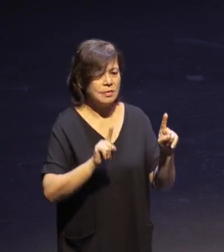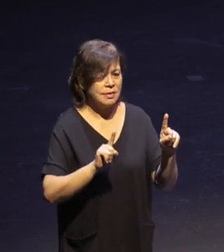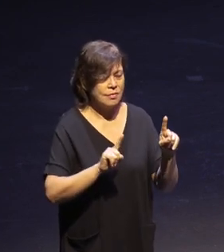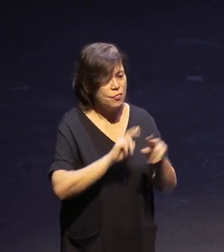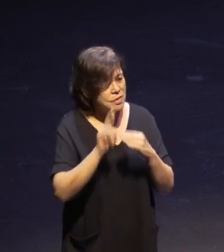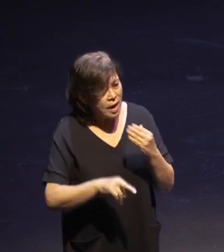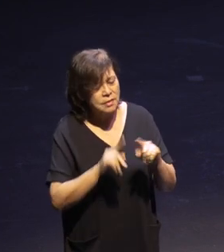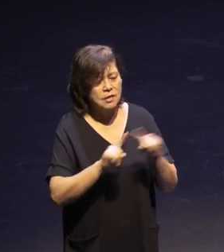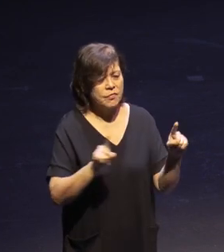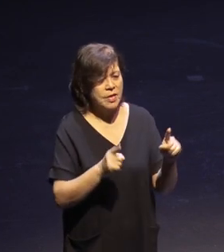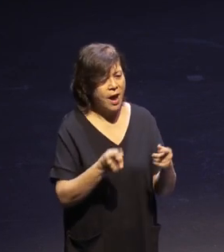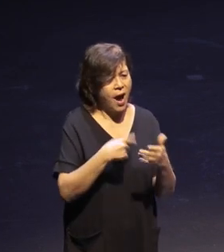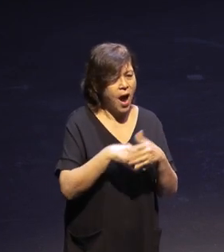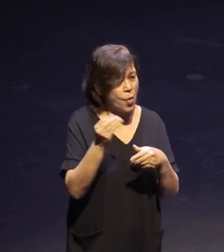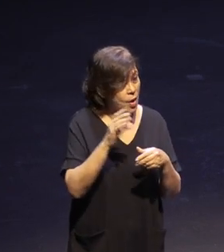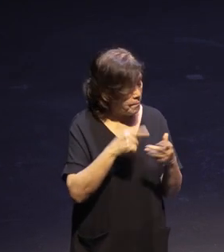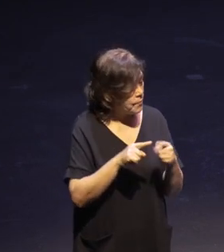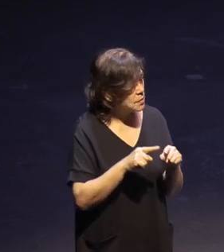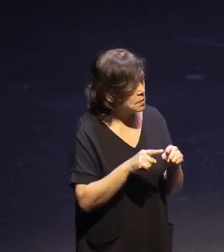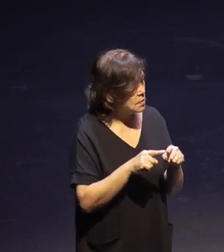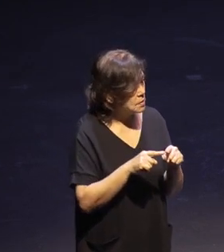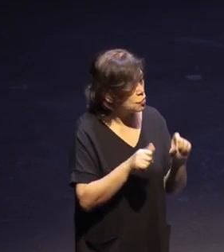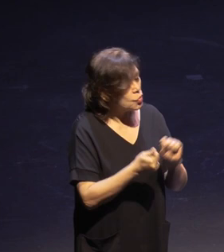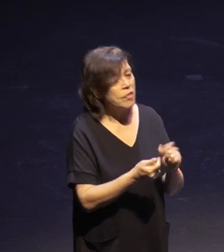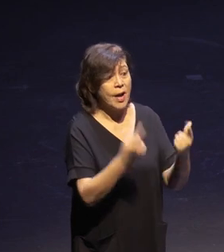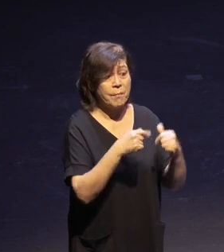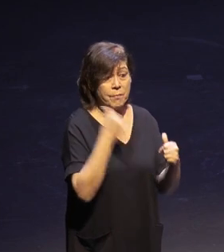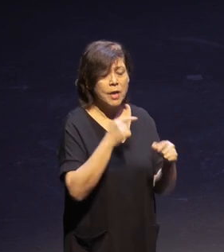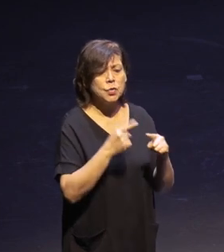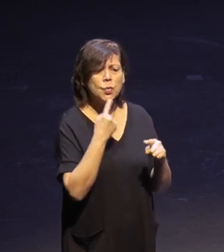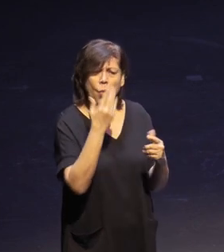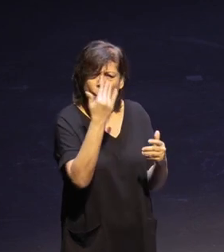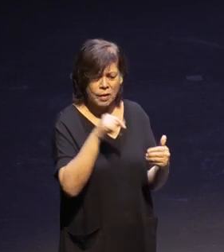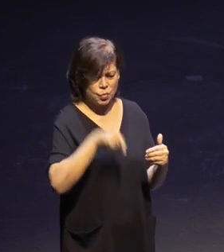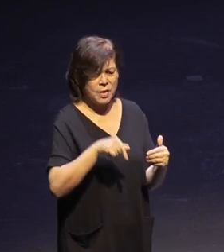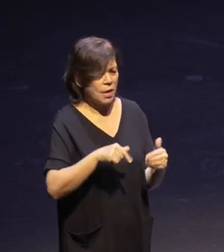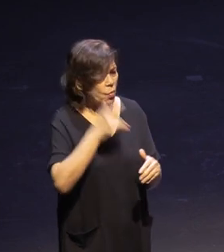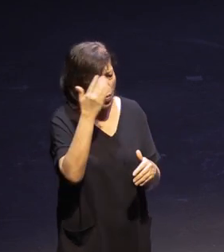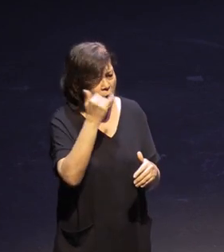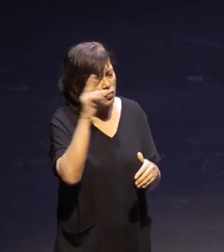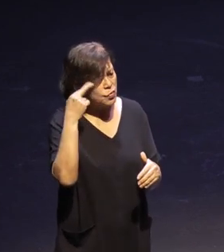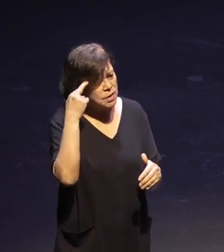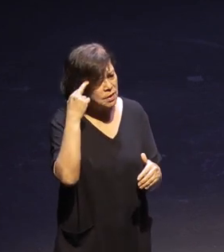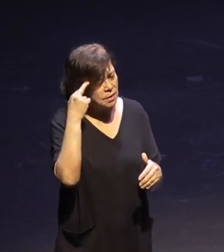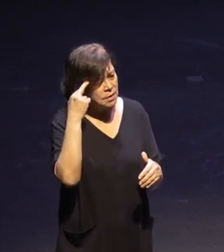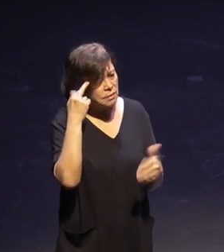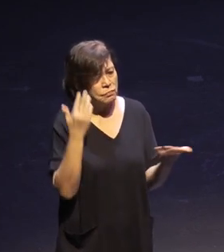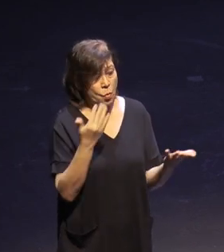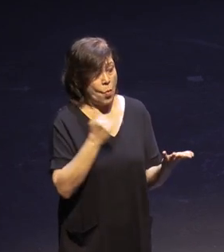they're looking at. And so, you know, if I have to come back to really the core of today and asking the question of